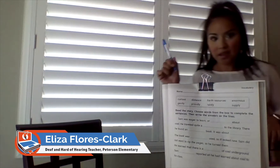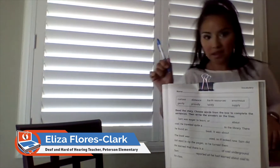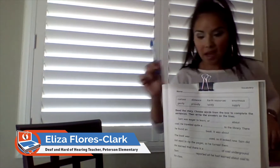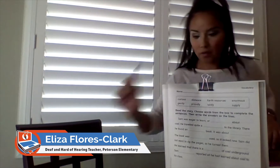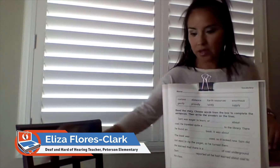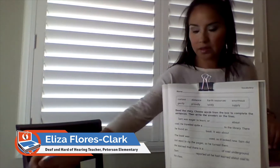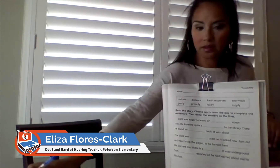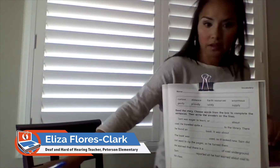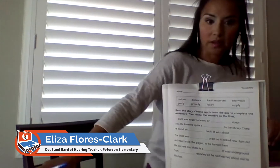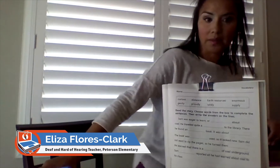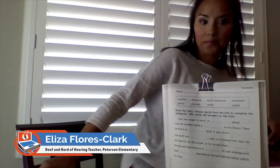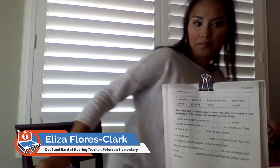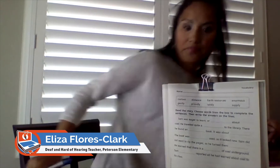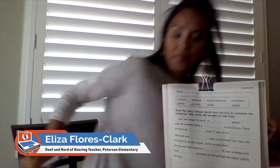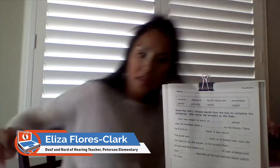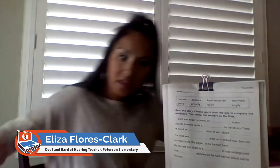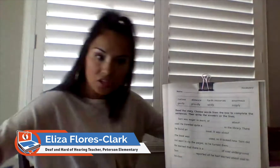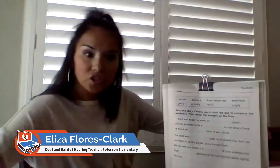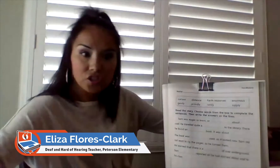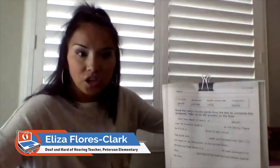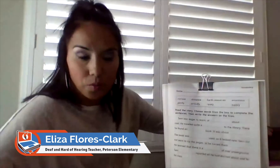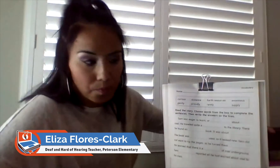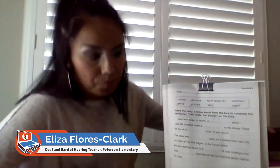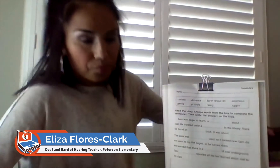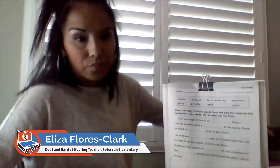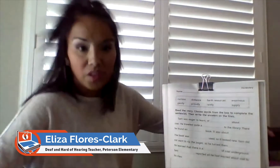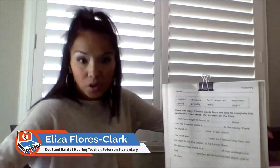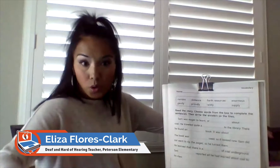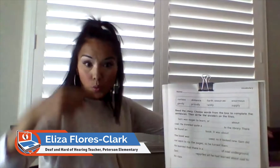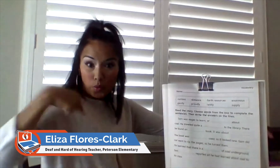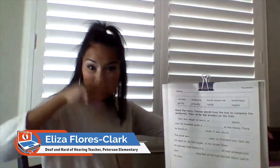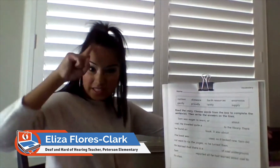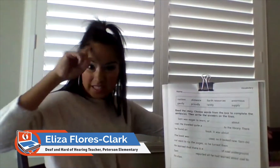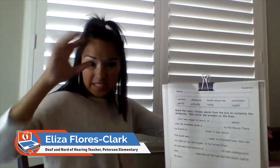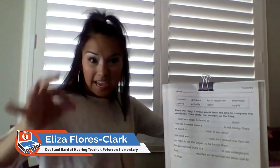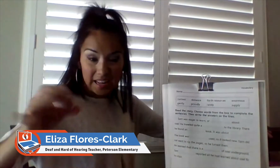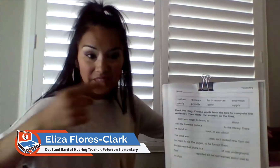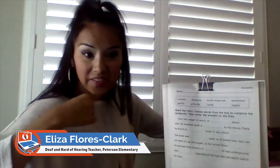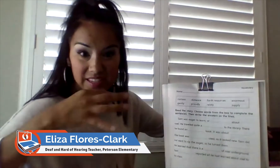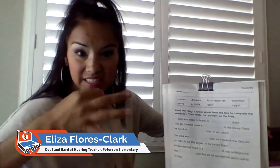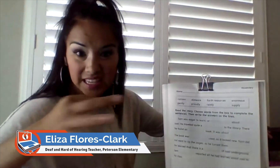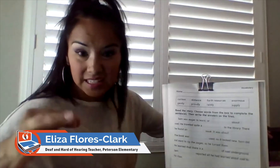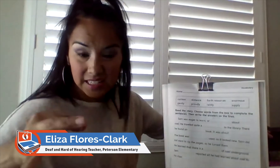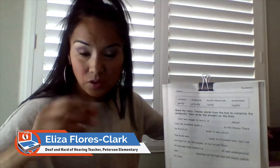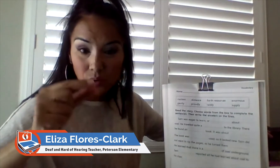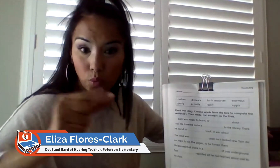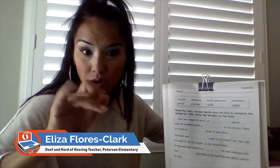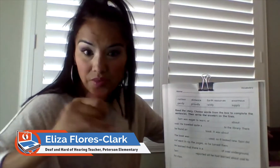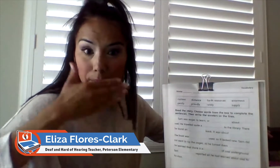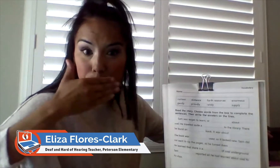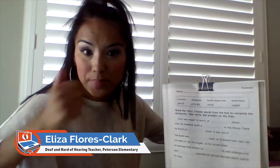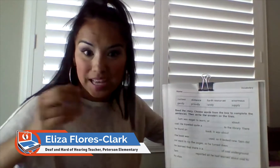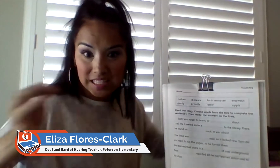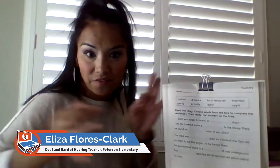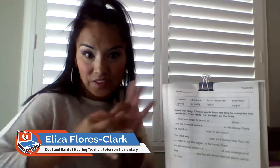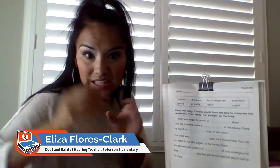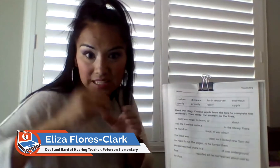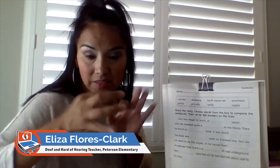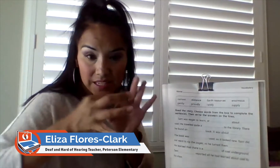Got one. Okay. So, we've decided that the sentence or the word that best fits in the